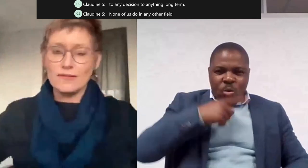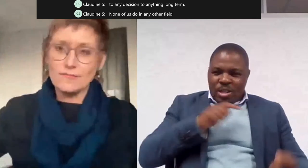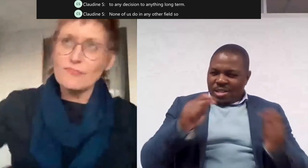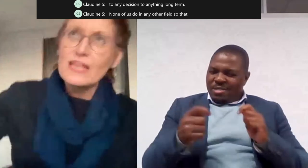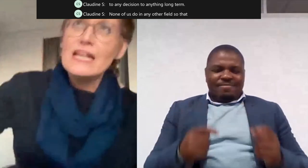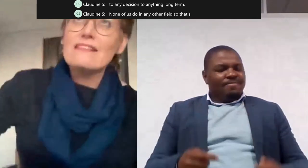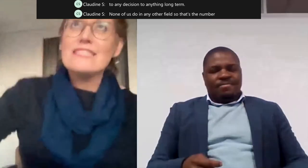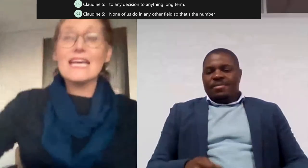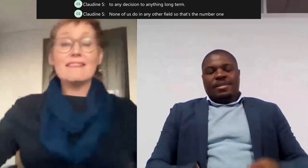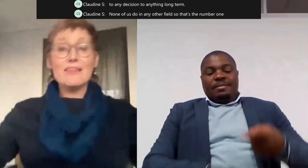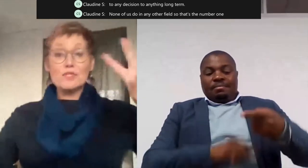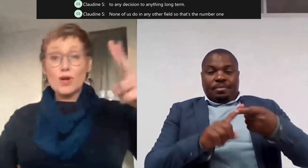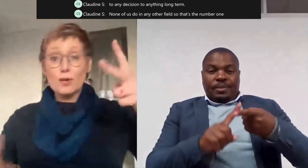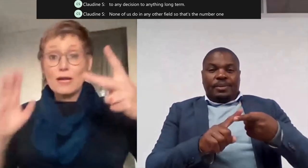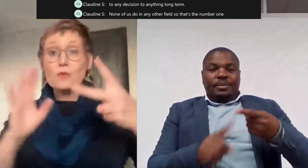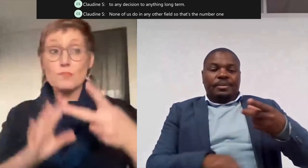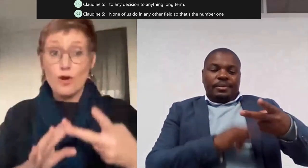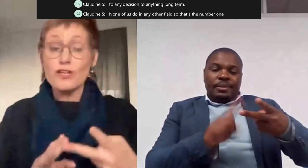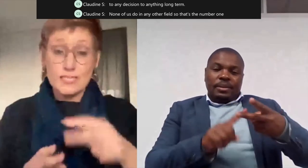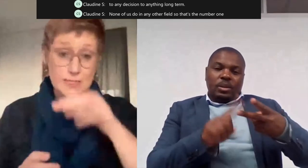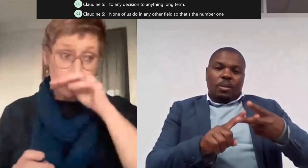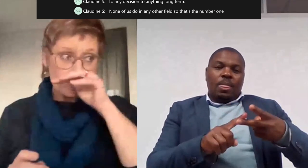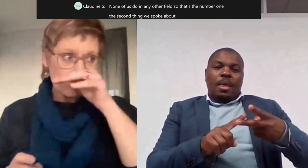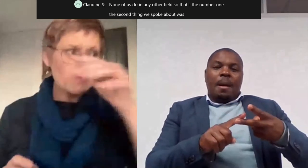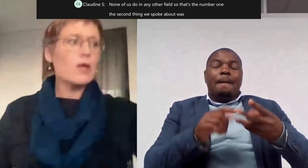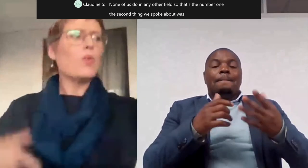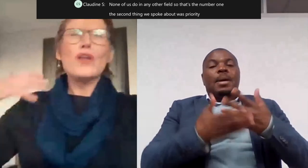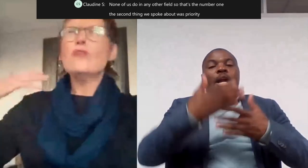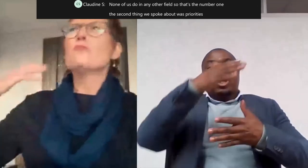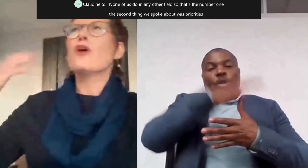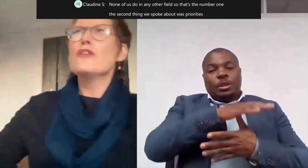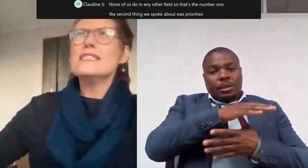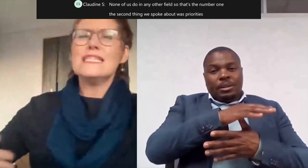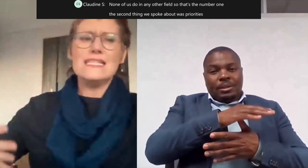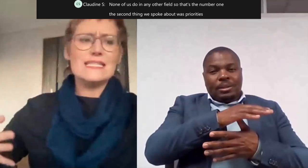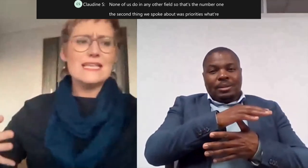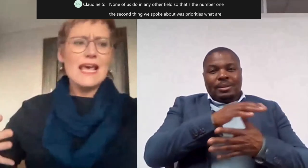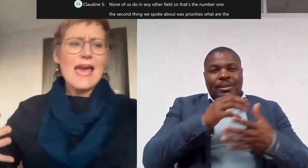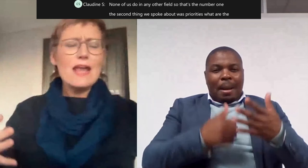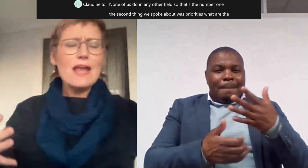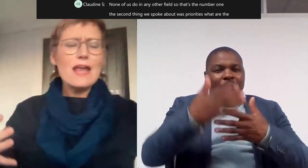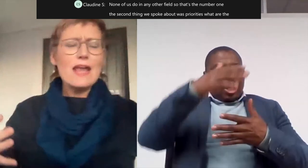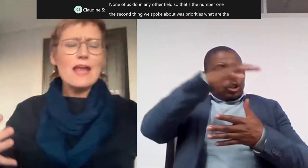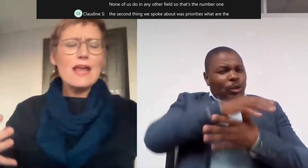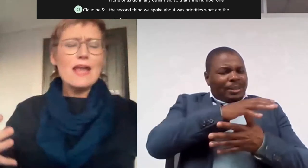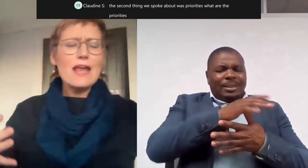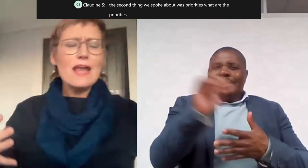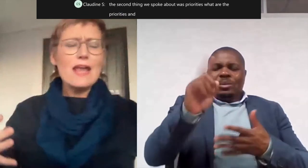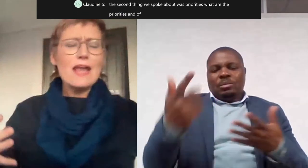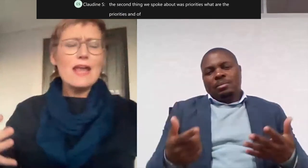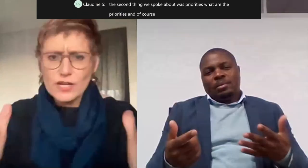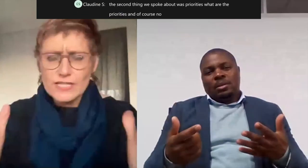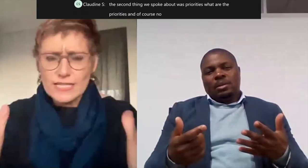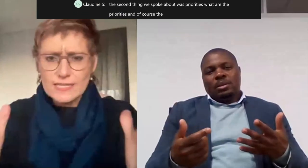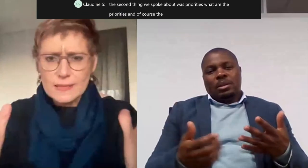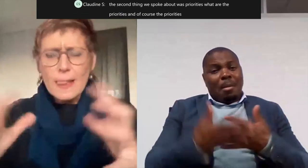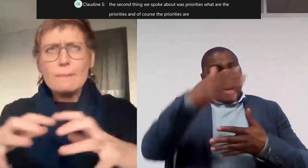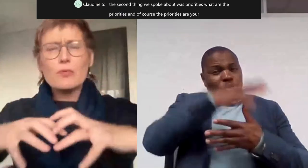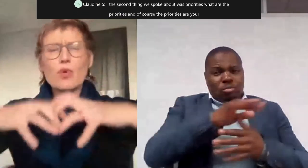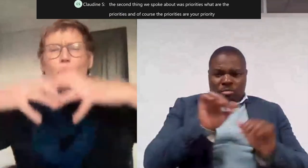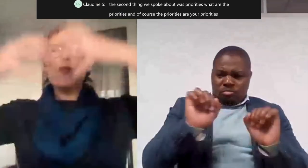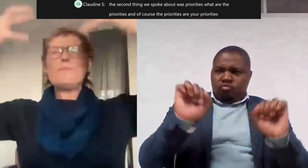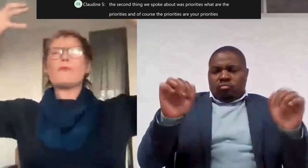the number one. The second thing we spoke about was priorities. What are the priorities? And of course, your priorities are your